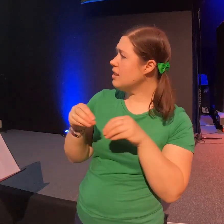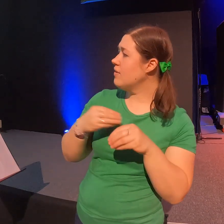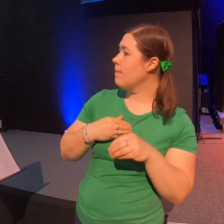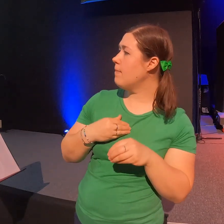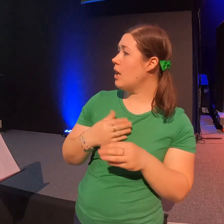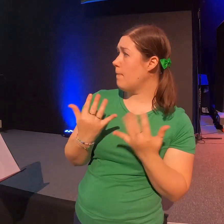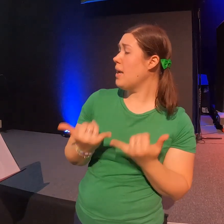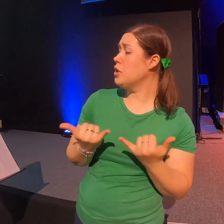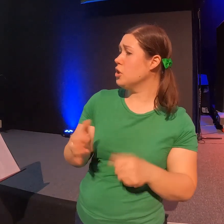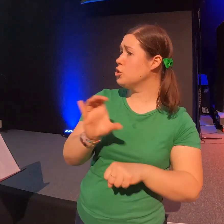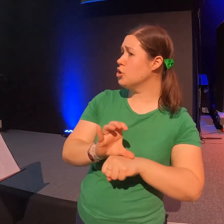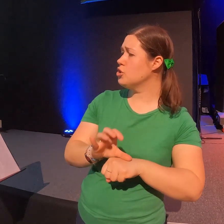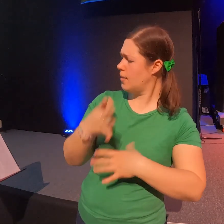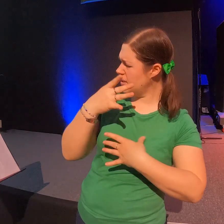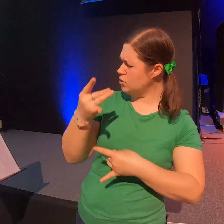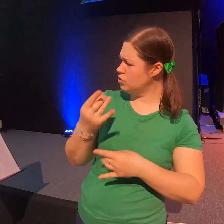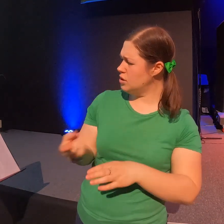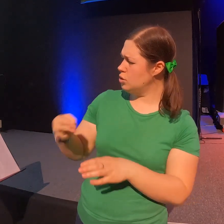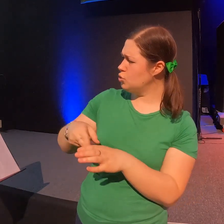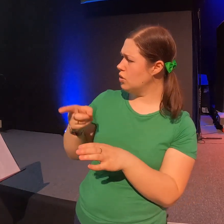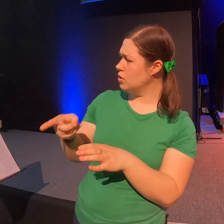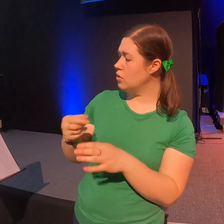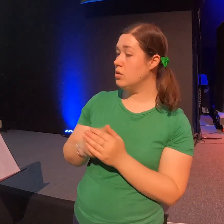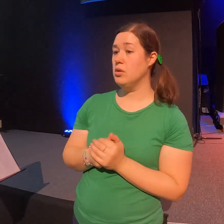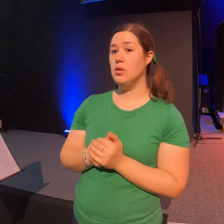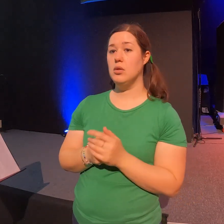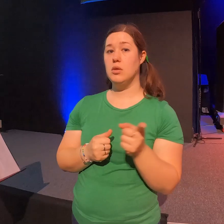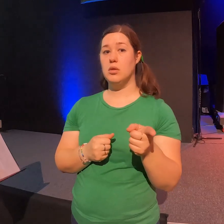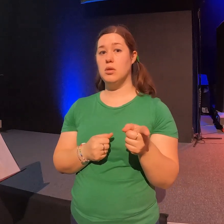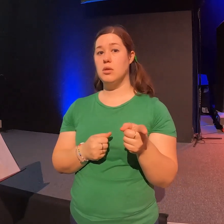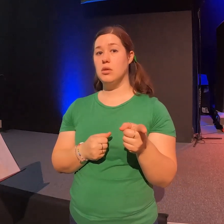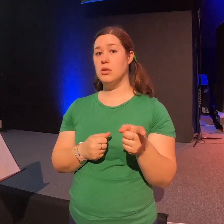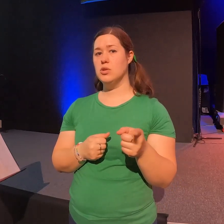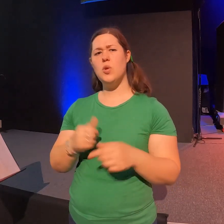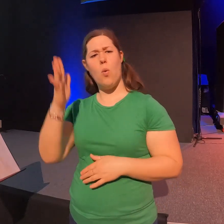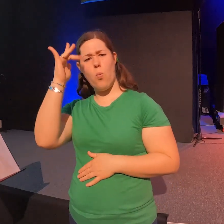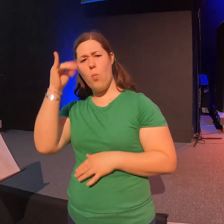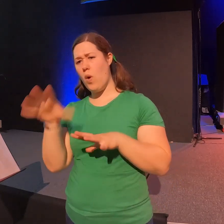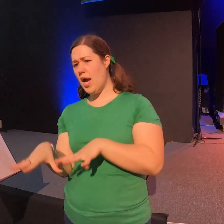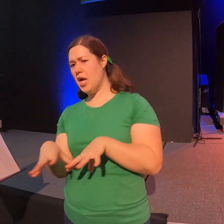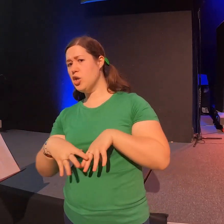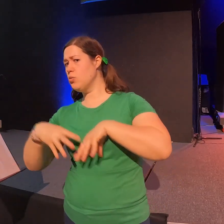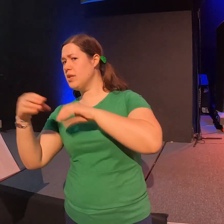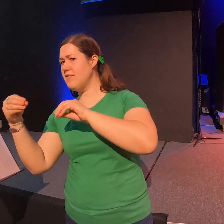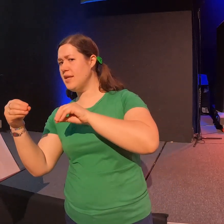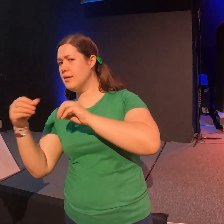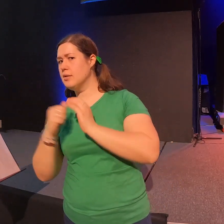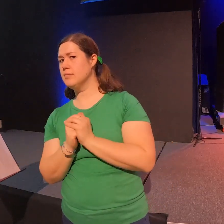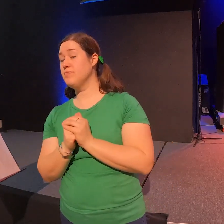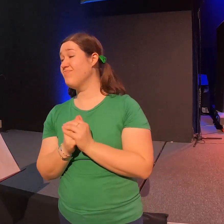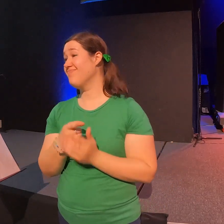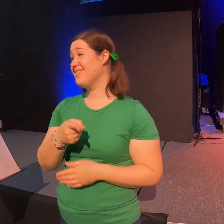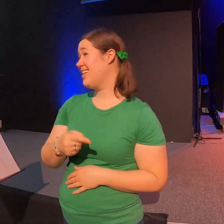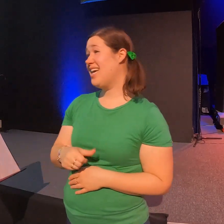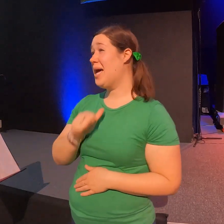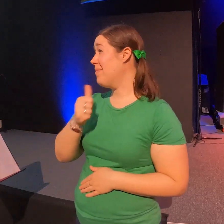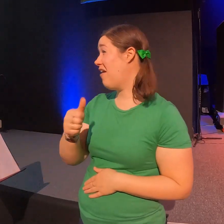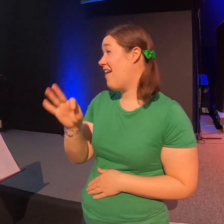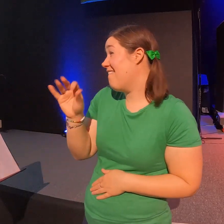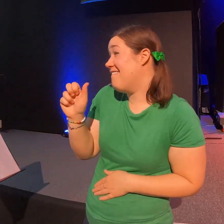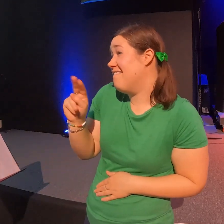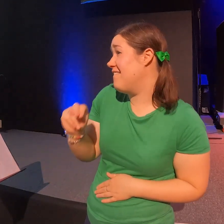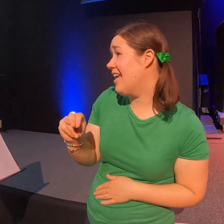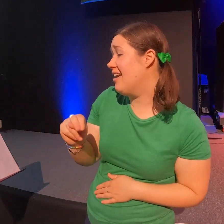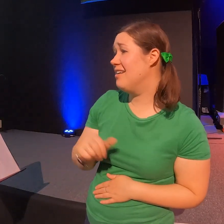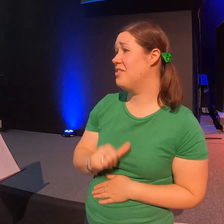leaving your church? And she said, I'm not being fed. They're not meeting my needs. And then she said, and